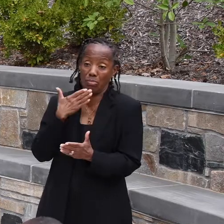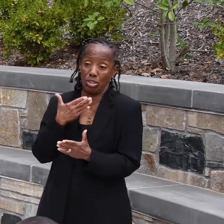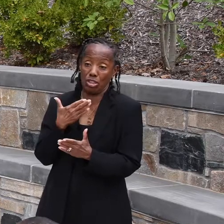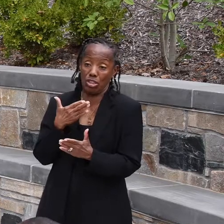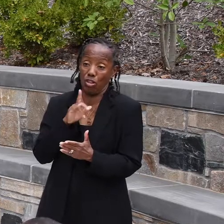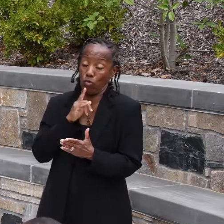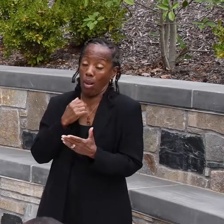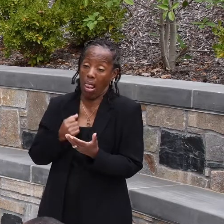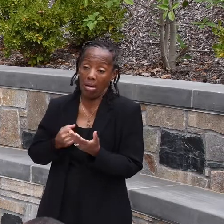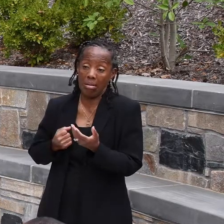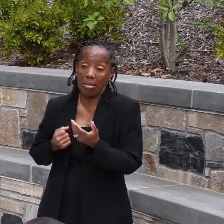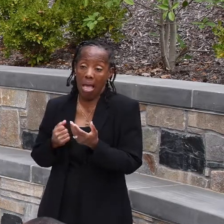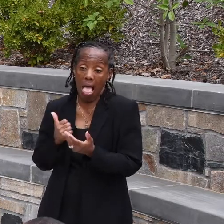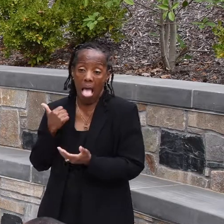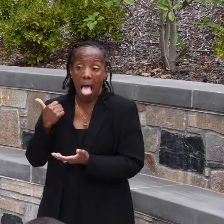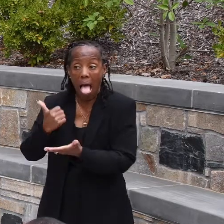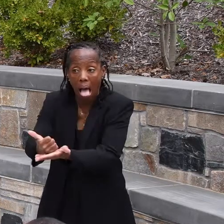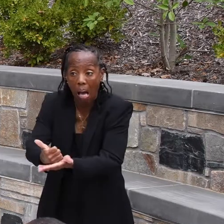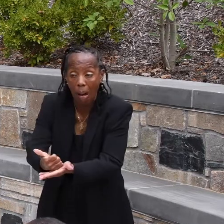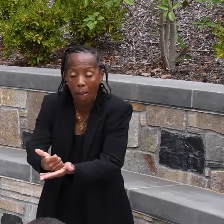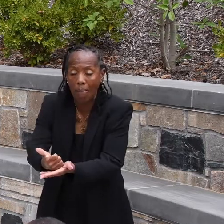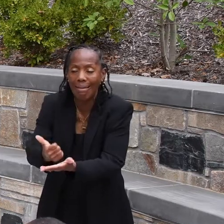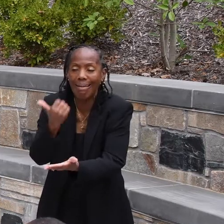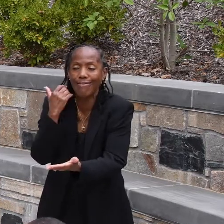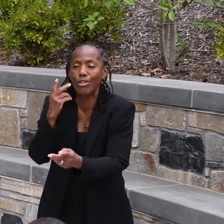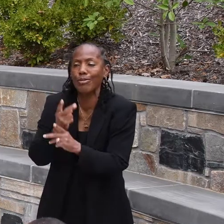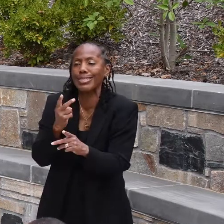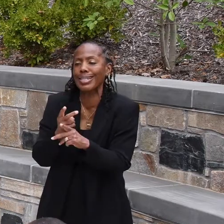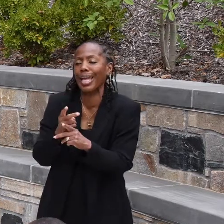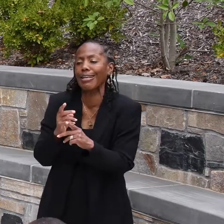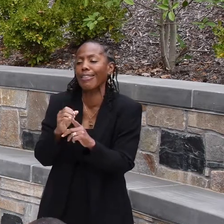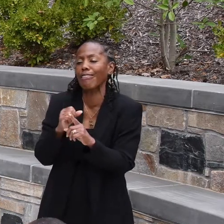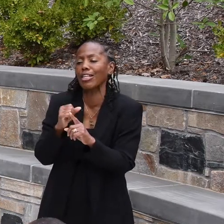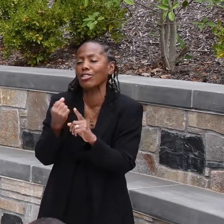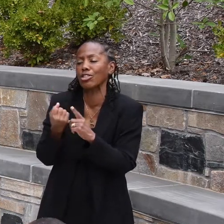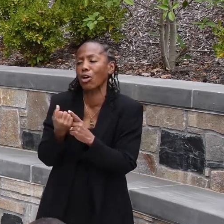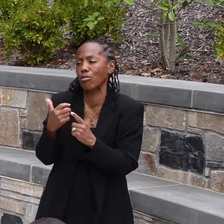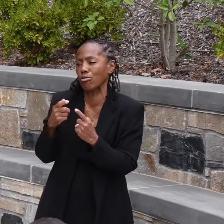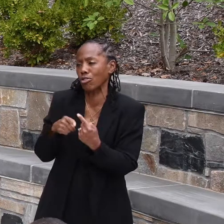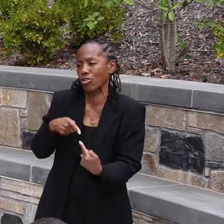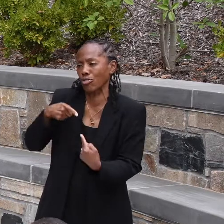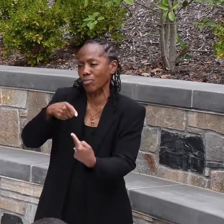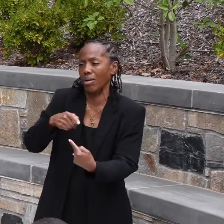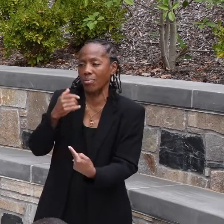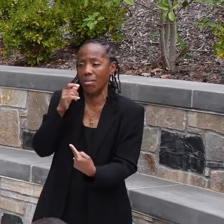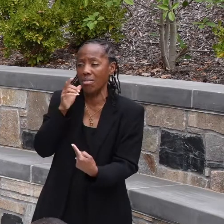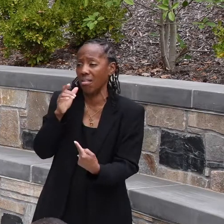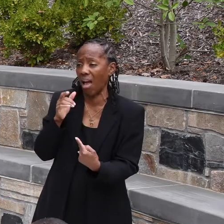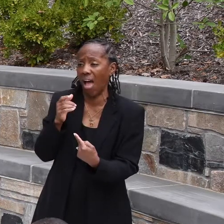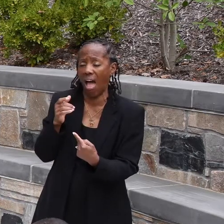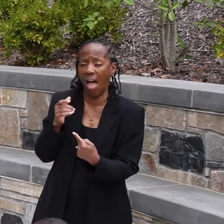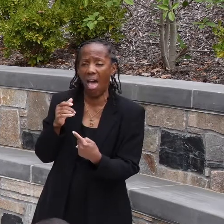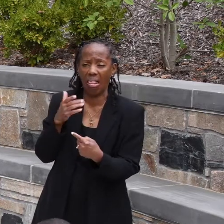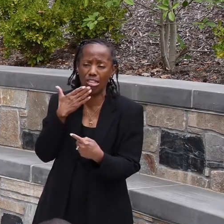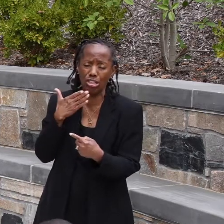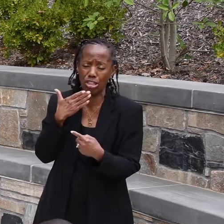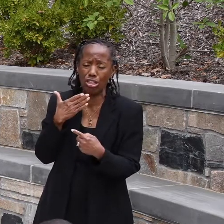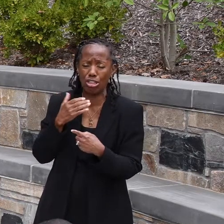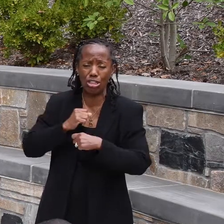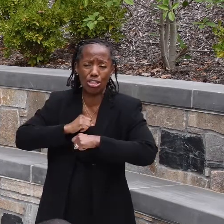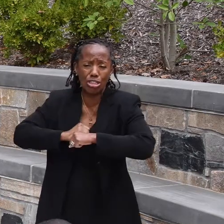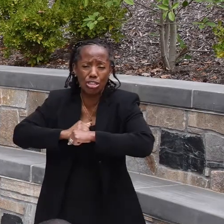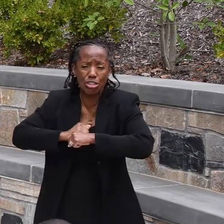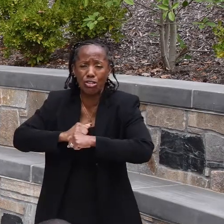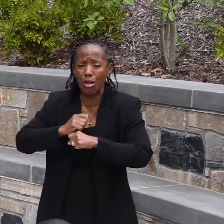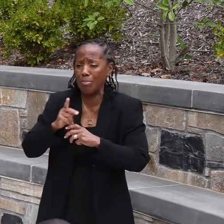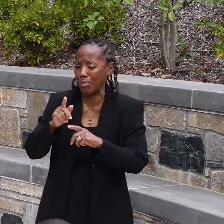helps mark success is whether you can take care of those social determinants. If you don't have food security, if people aren't